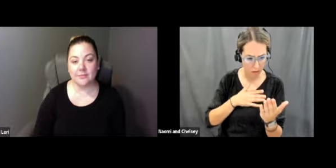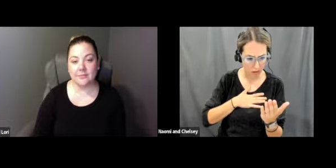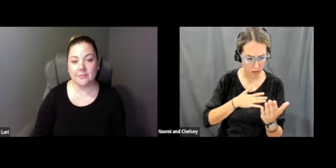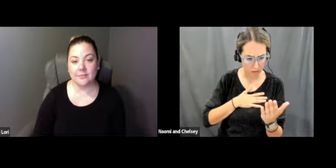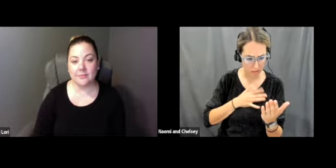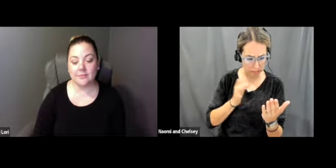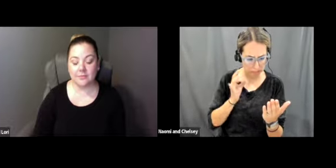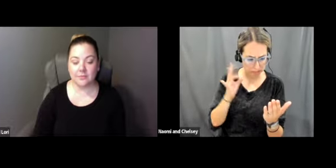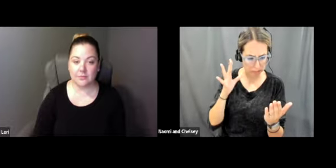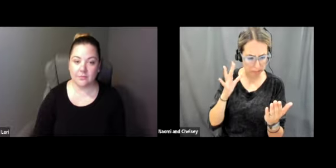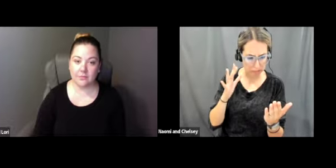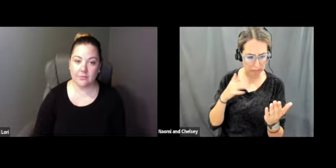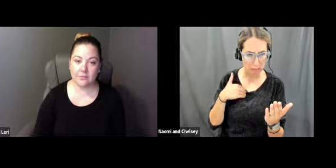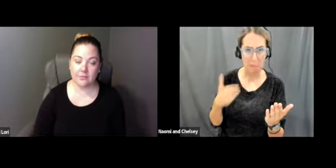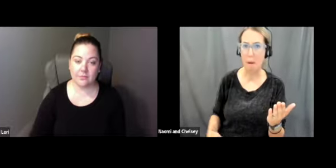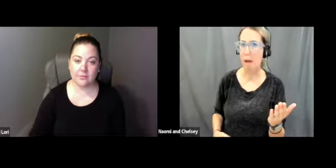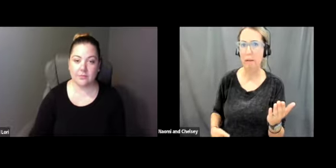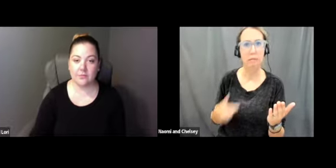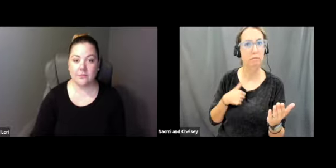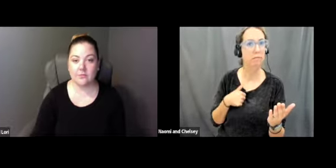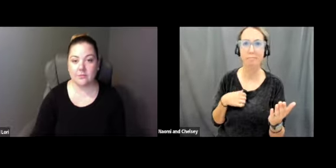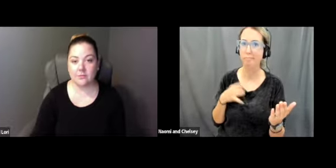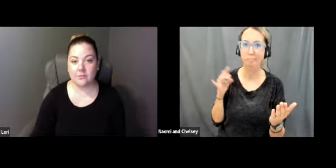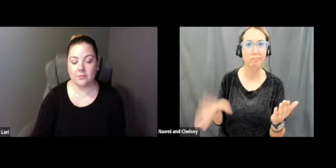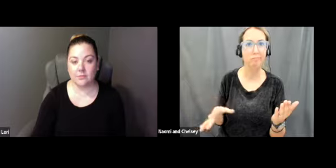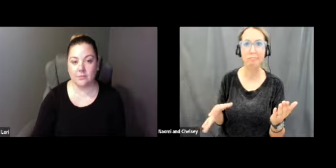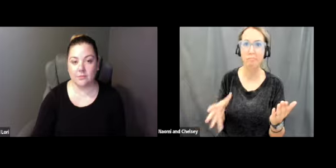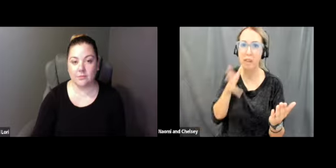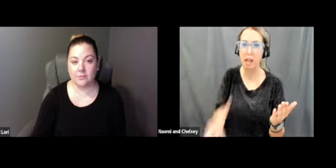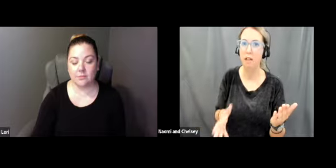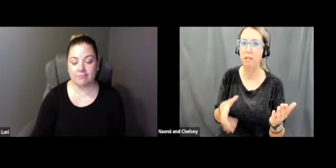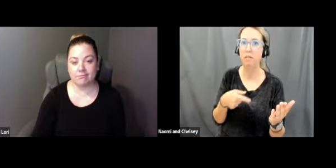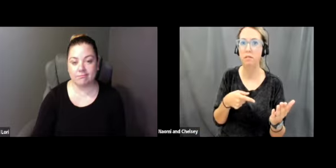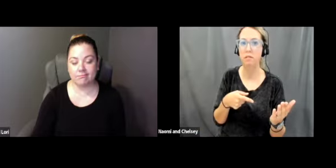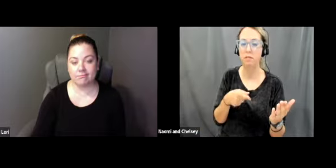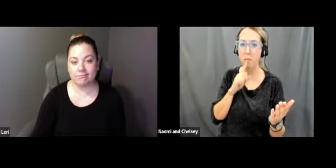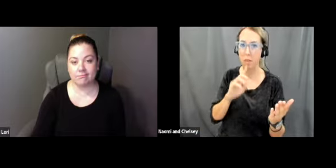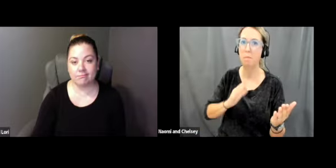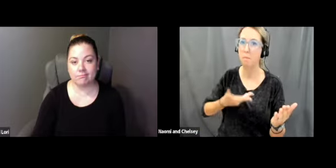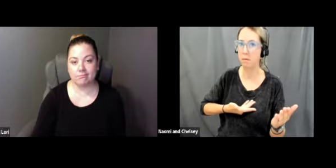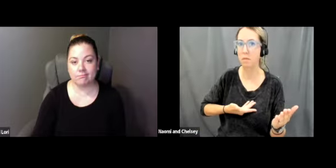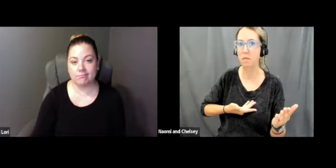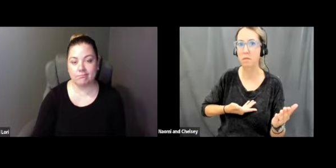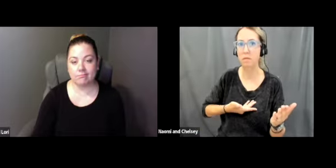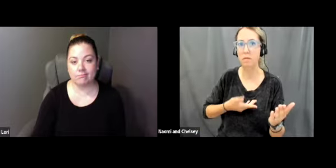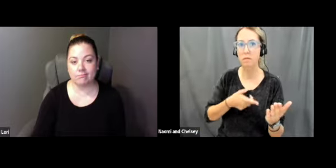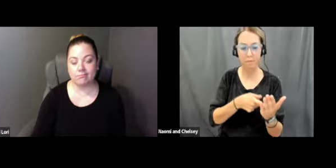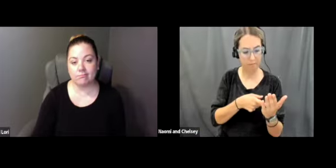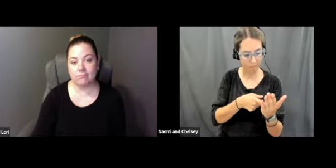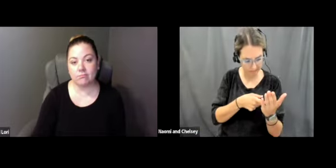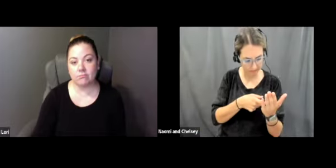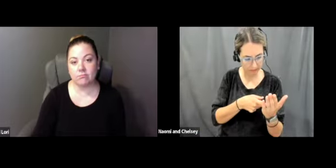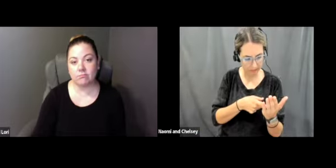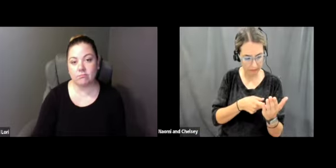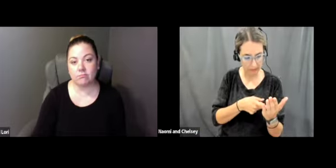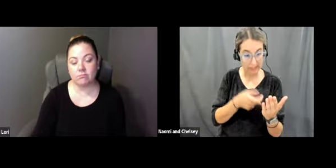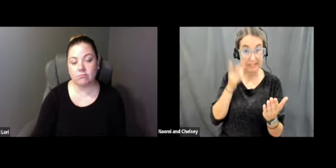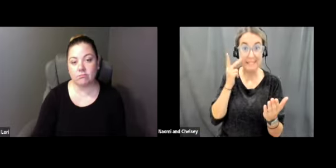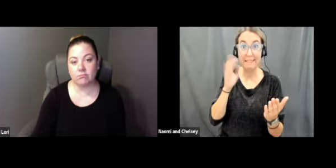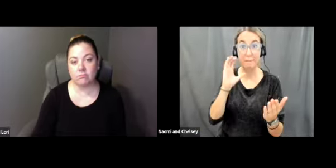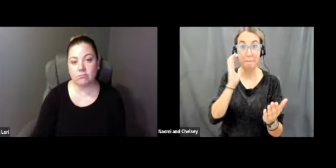was very upset by how I looked. And I decided to